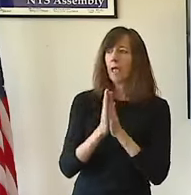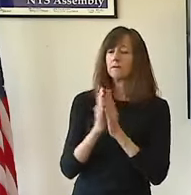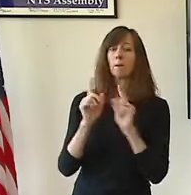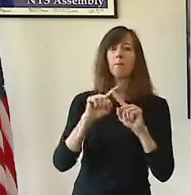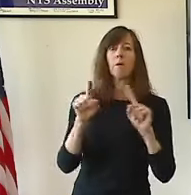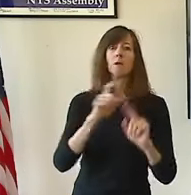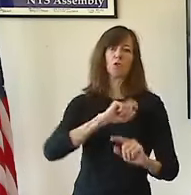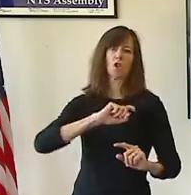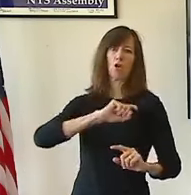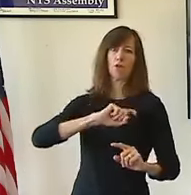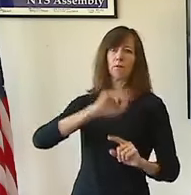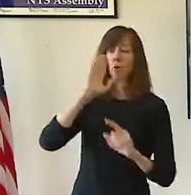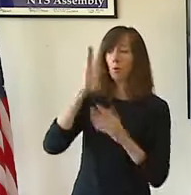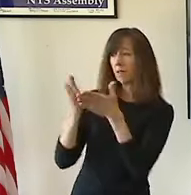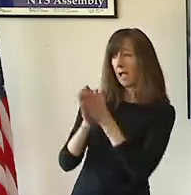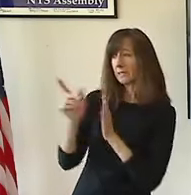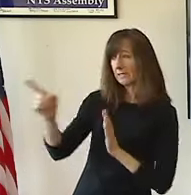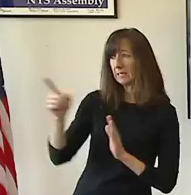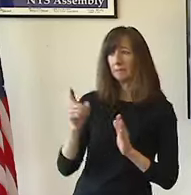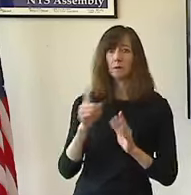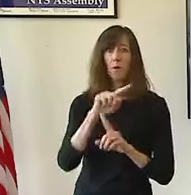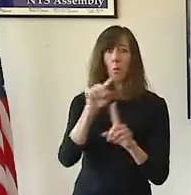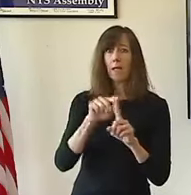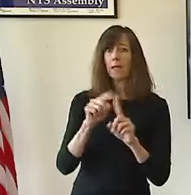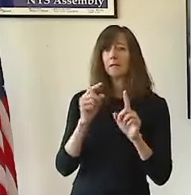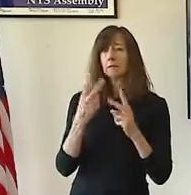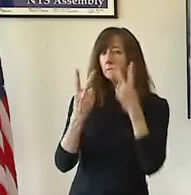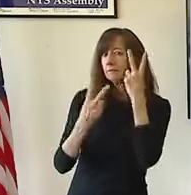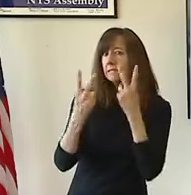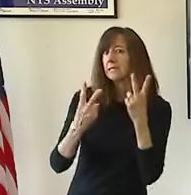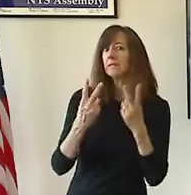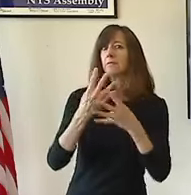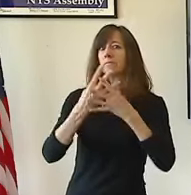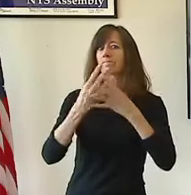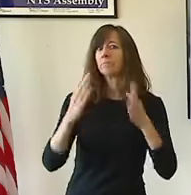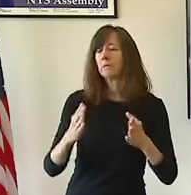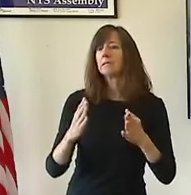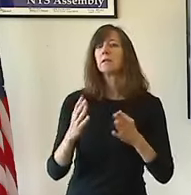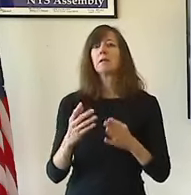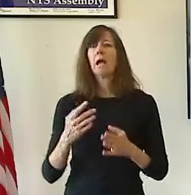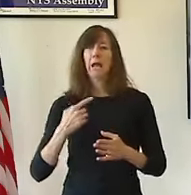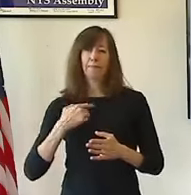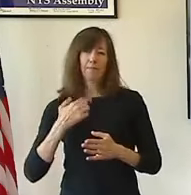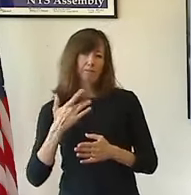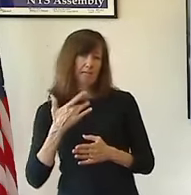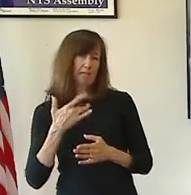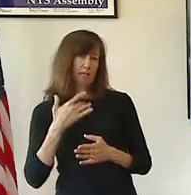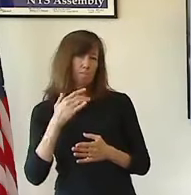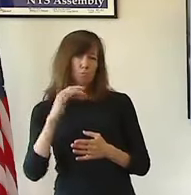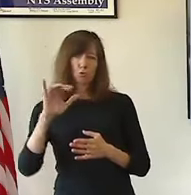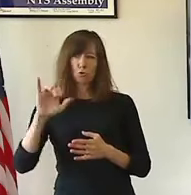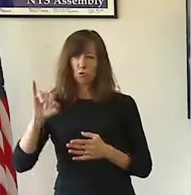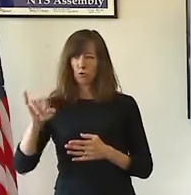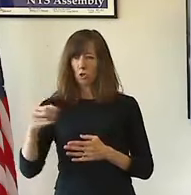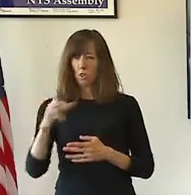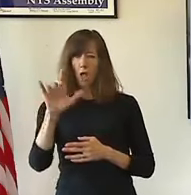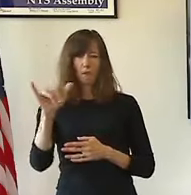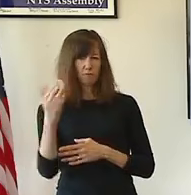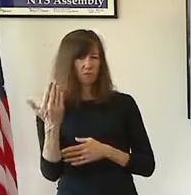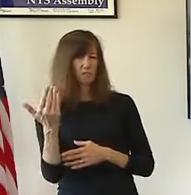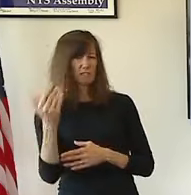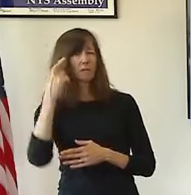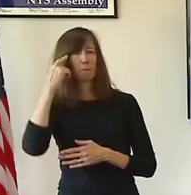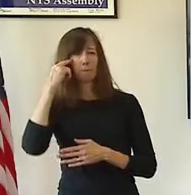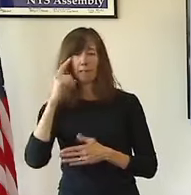bet on or around June 15th. I know that's a long time, but I'm going to bet it's around that timetable, and I will get you an answer, and